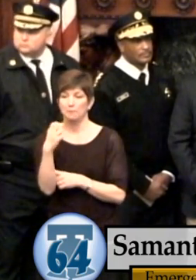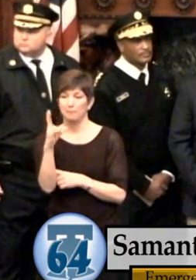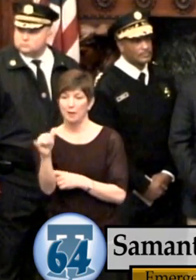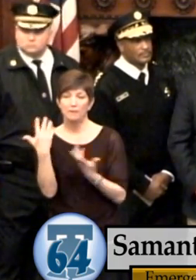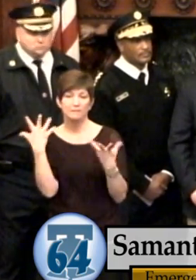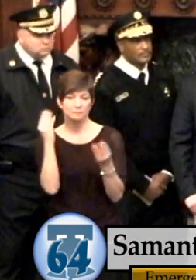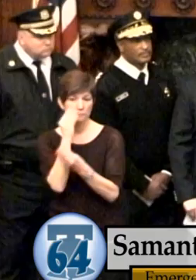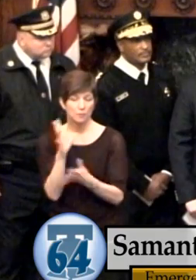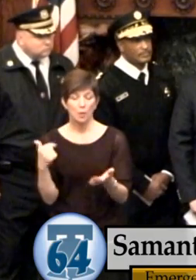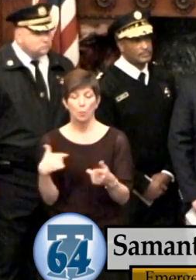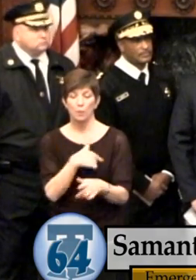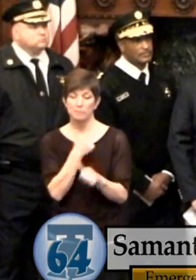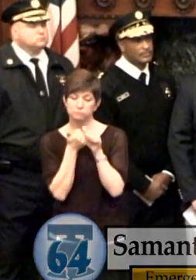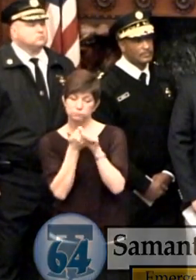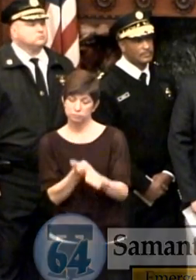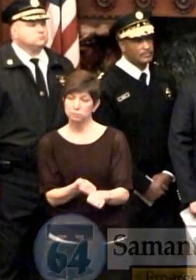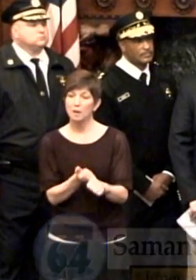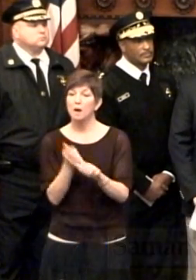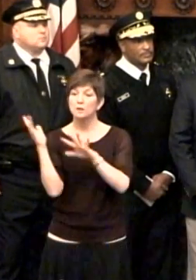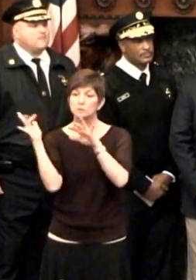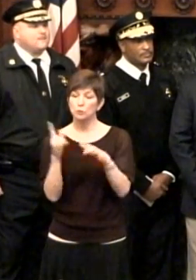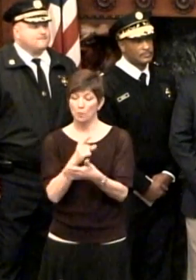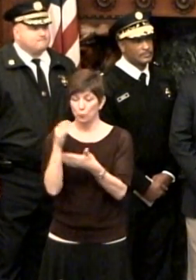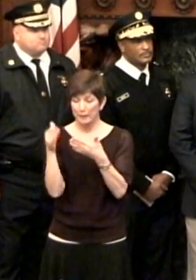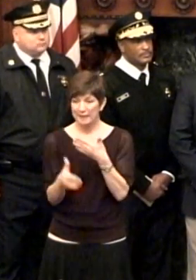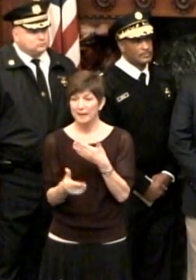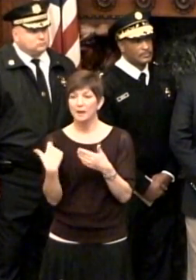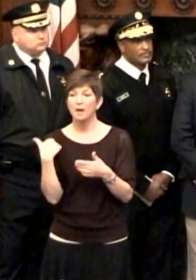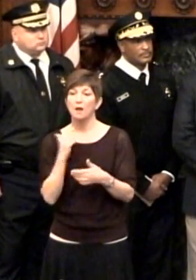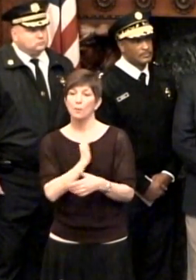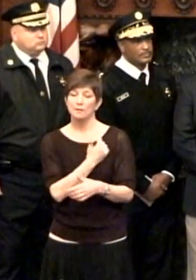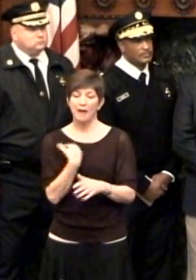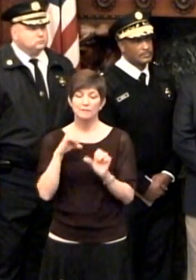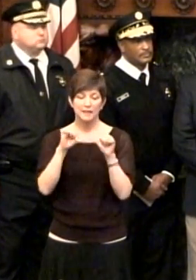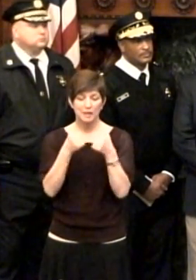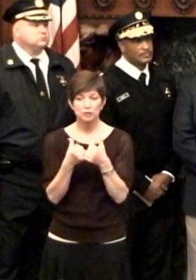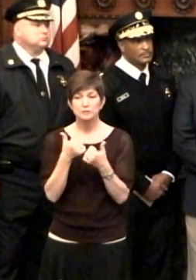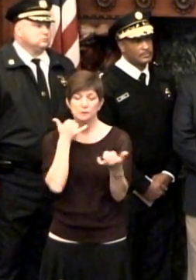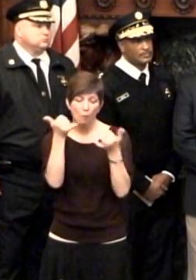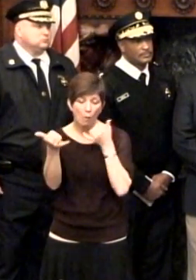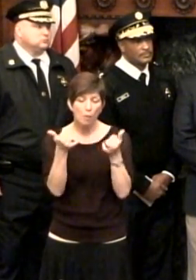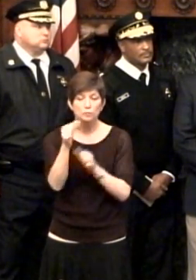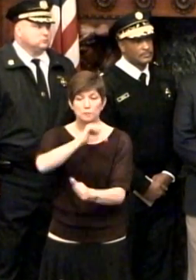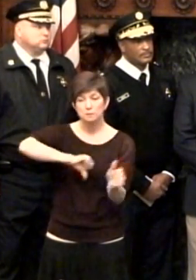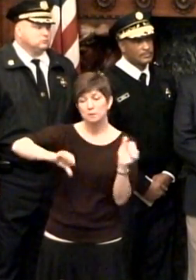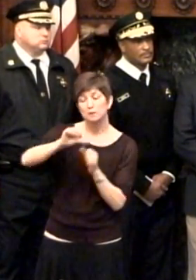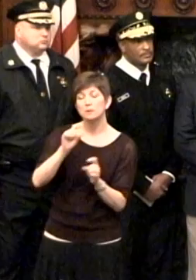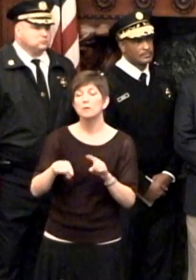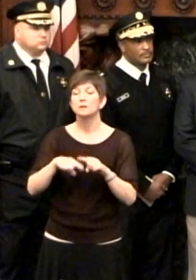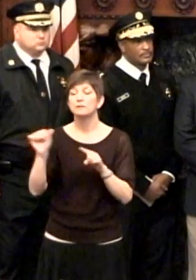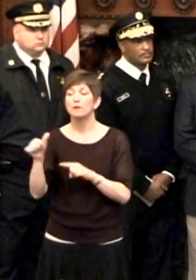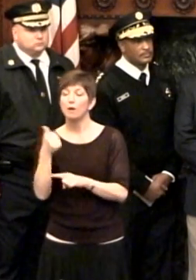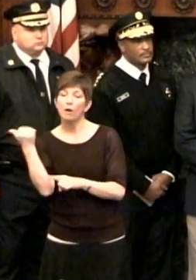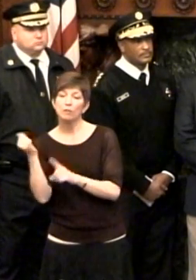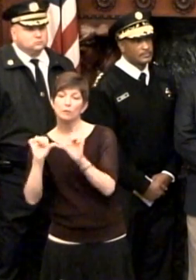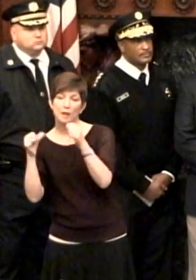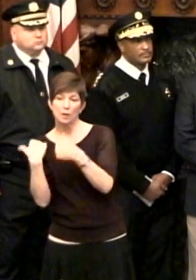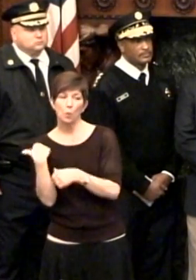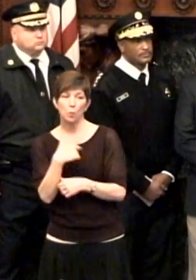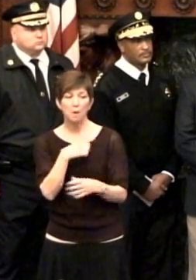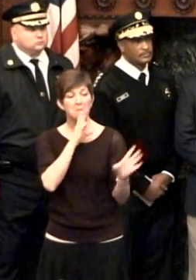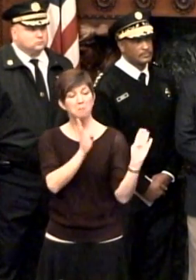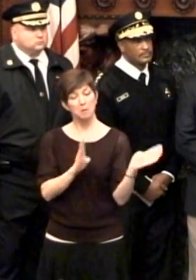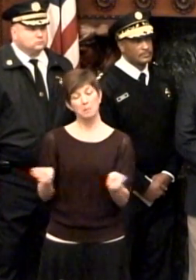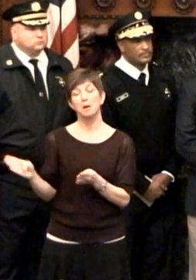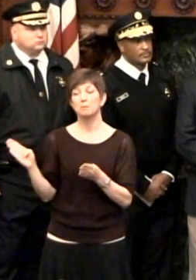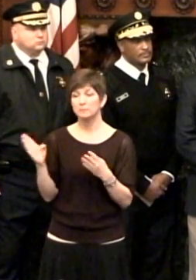you. We've been tracking the storm all weekend. We've been having interagency calls with a number of partner agencies, and we're pretty prepared